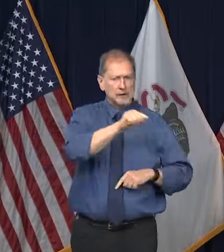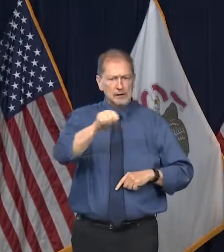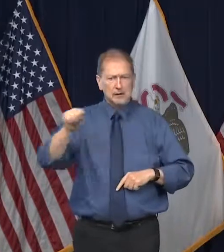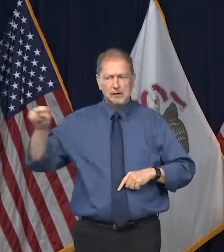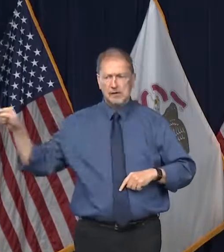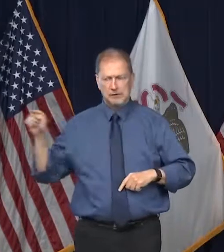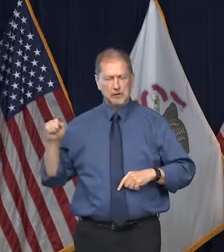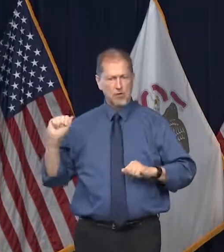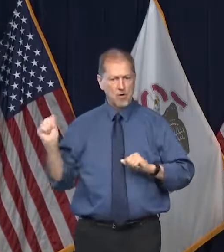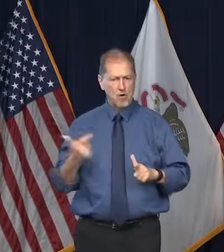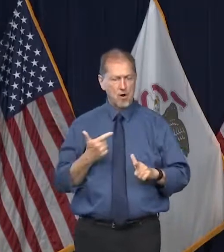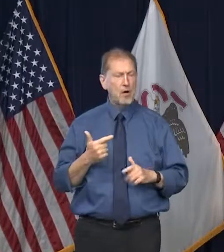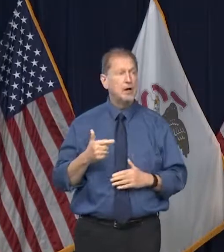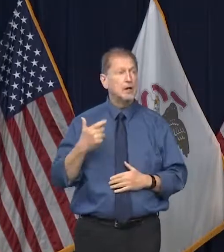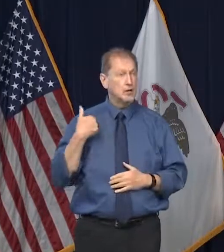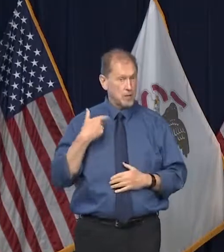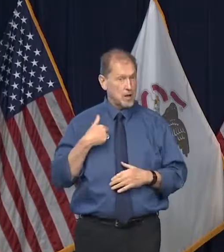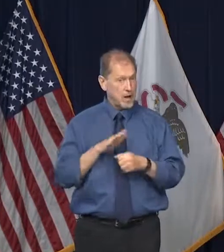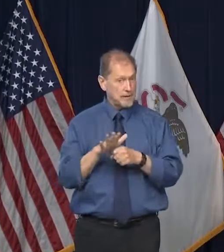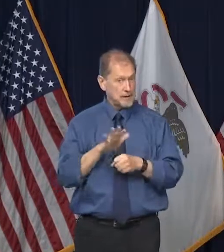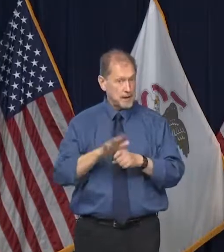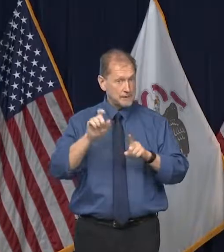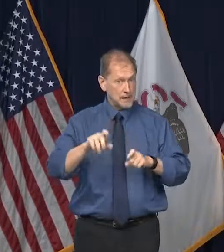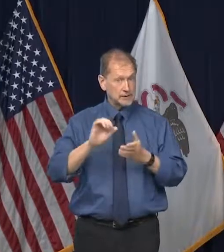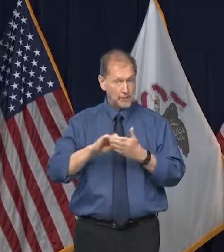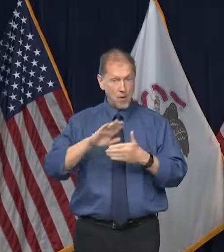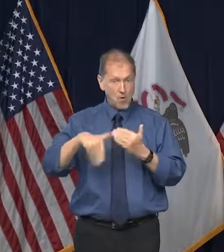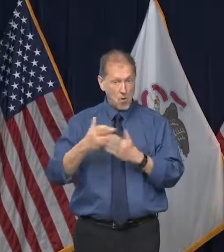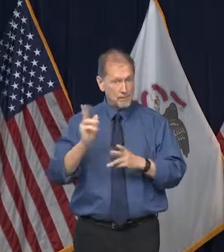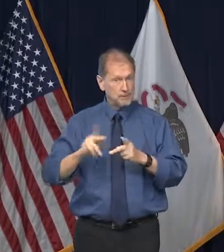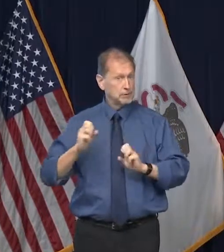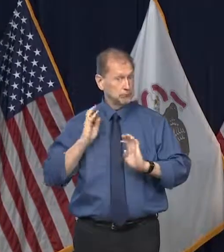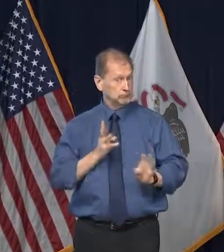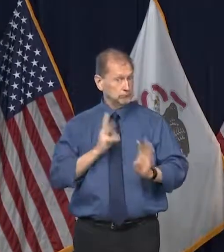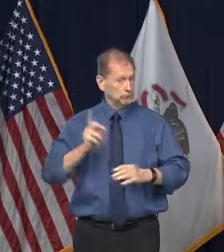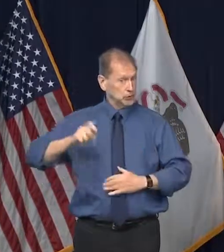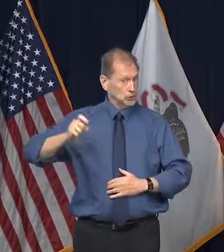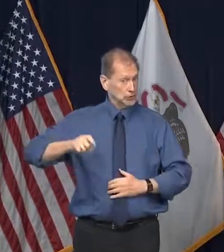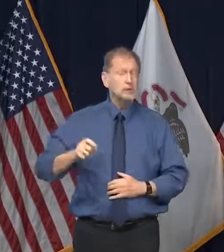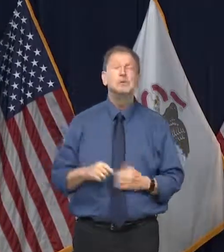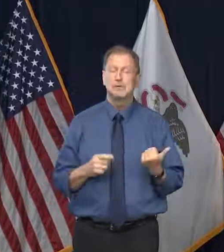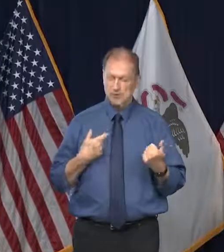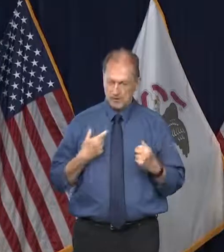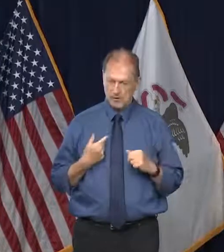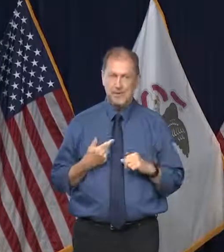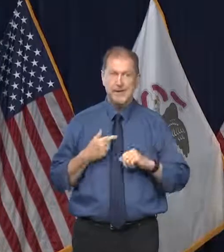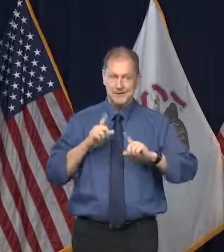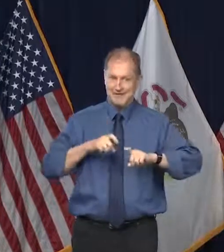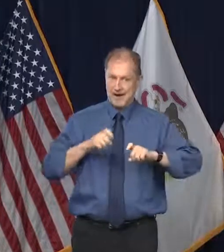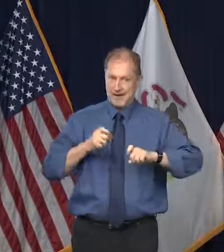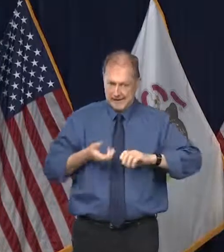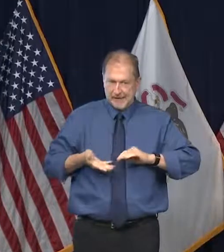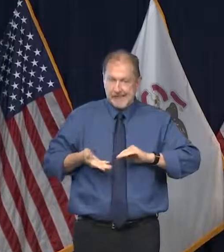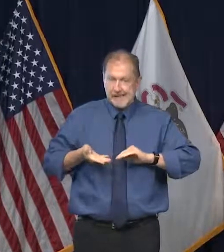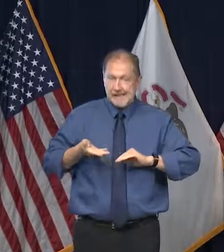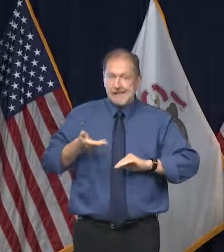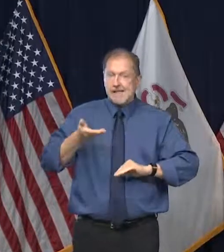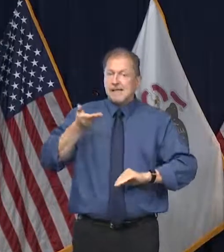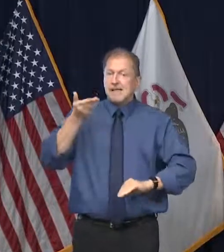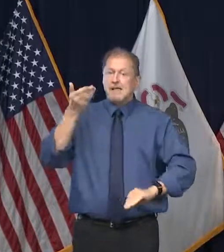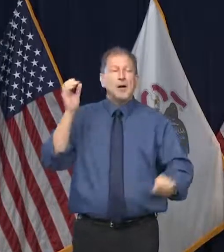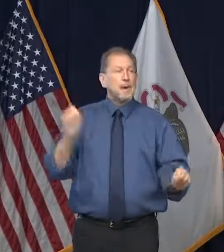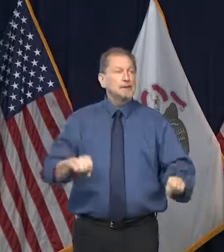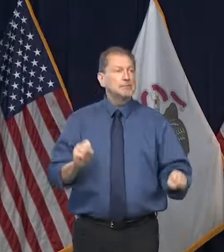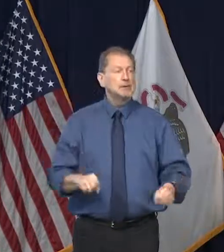symptoms. Do we have the capacities to sustain that kind of testing? We've been building that precisely for that purpose. We